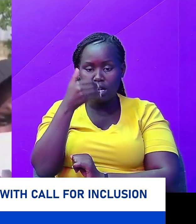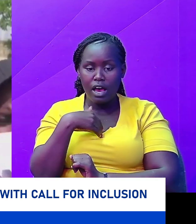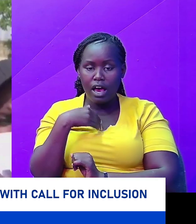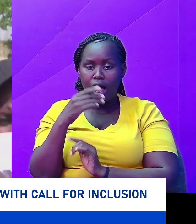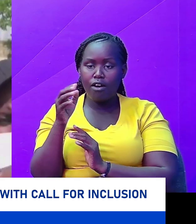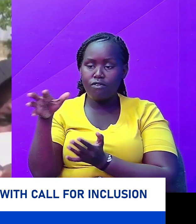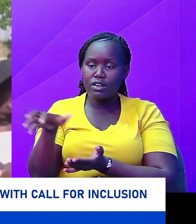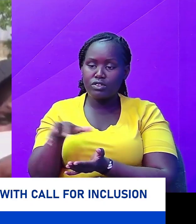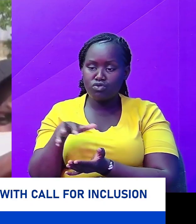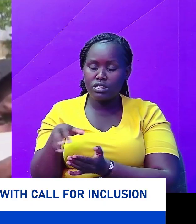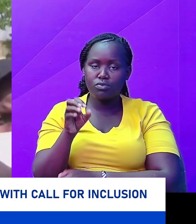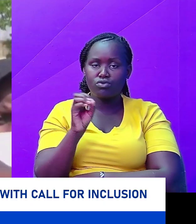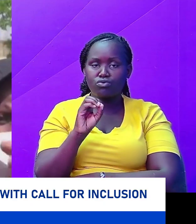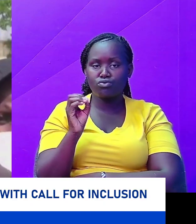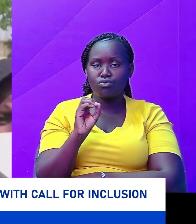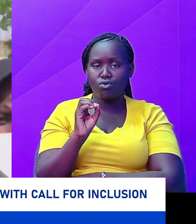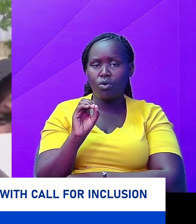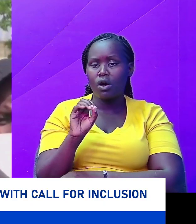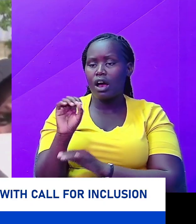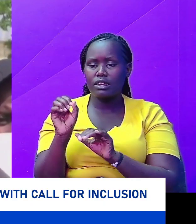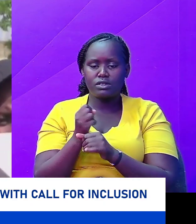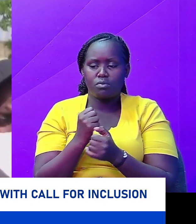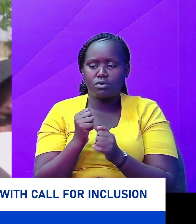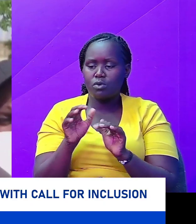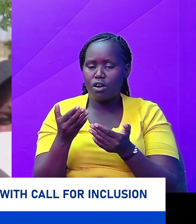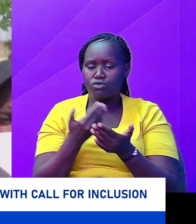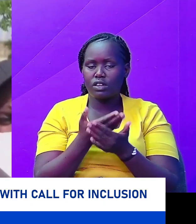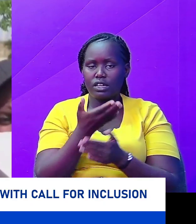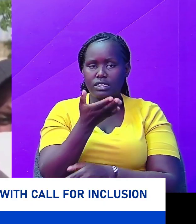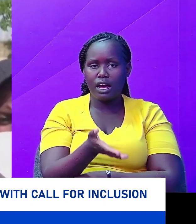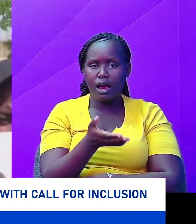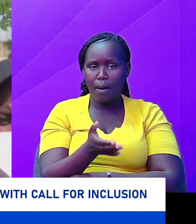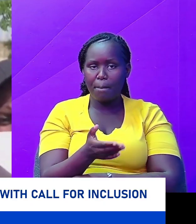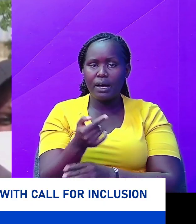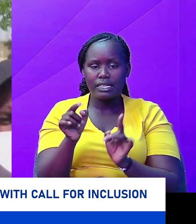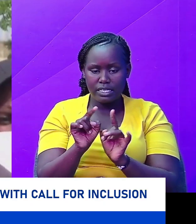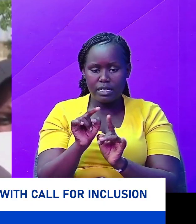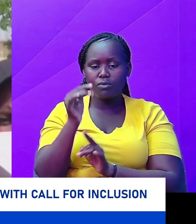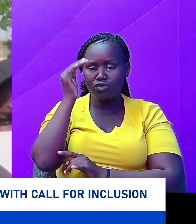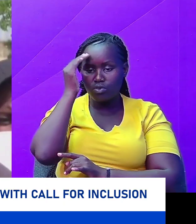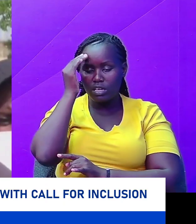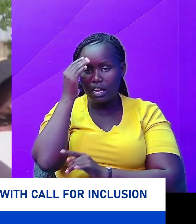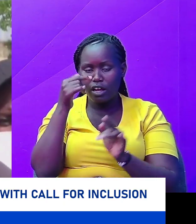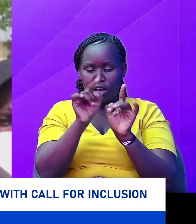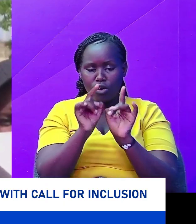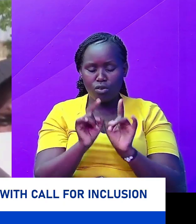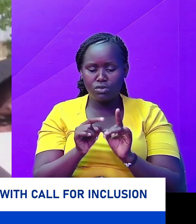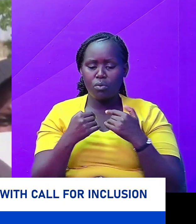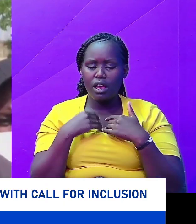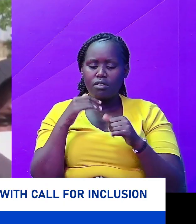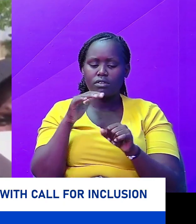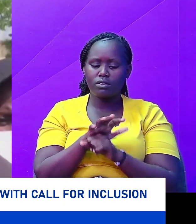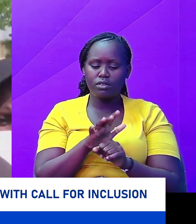transport, hawana vile wataweza kufikia hapa, pia wao wajulikane vile wako. Pia shida ni mingi sana